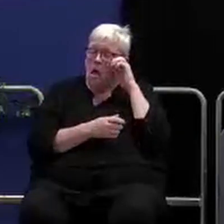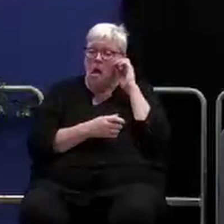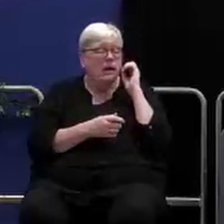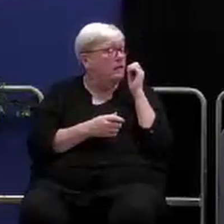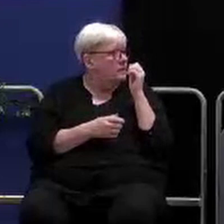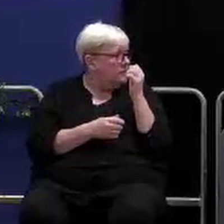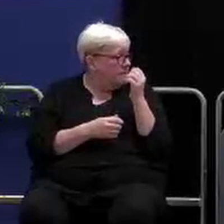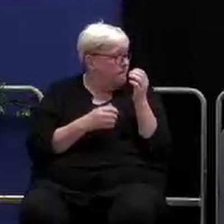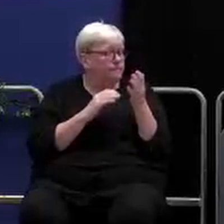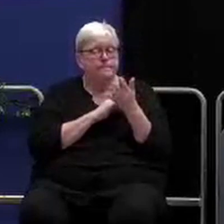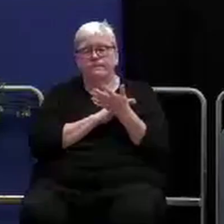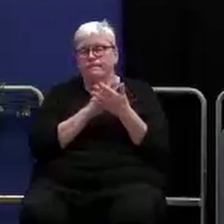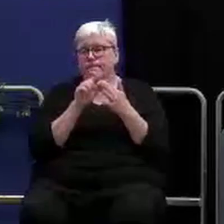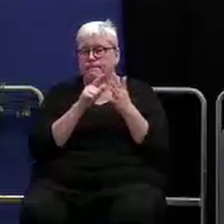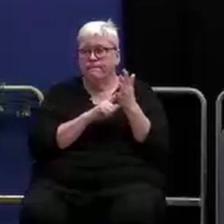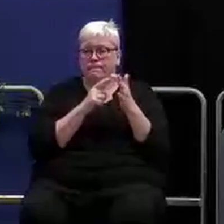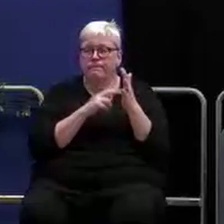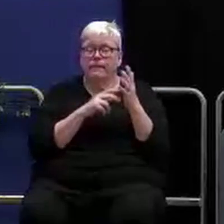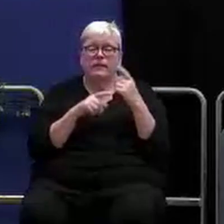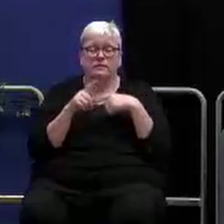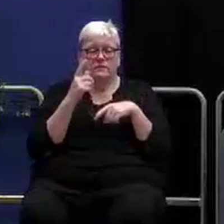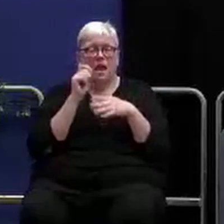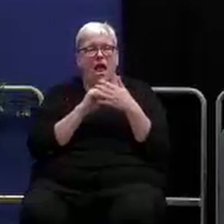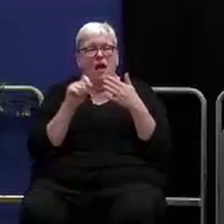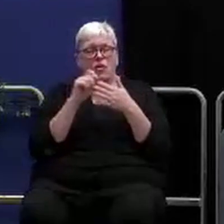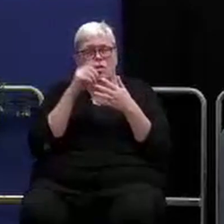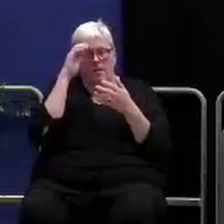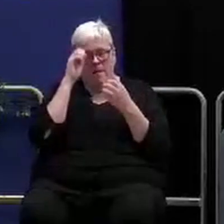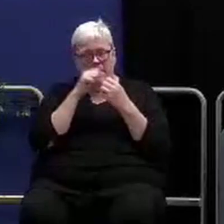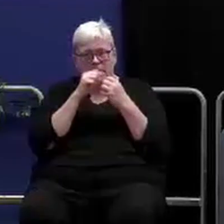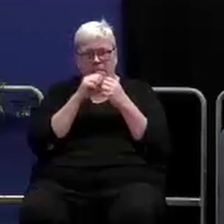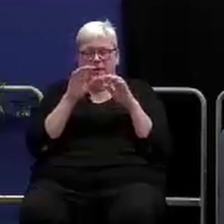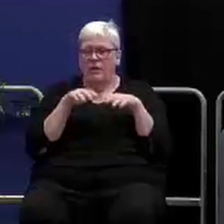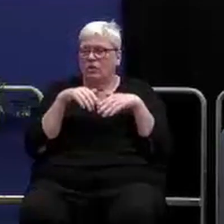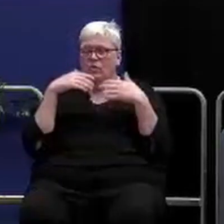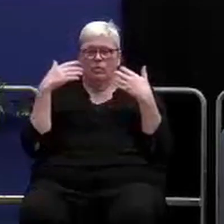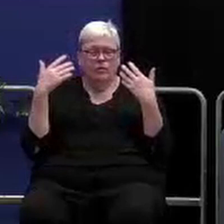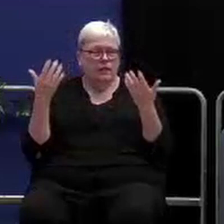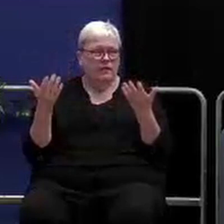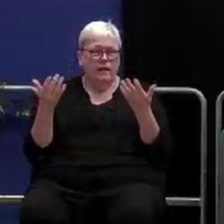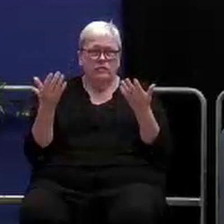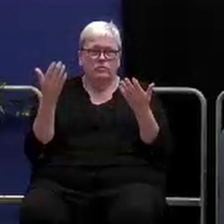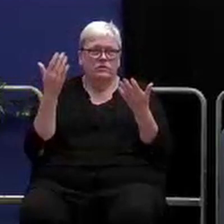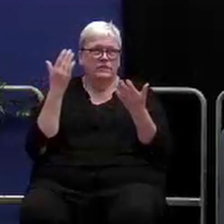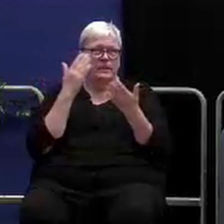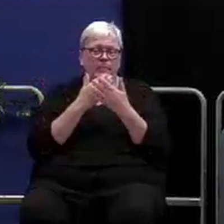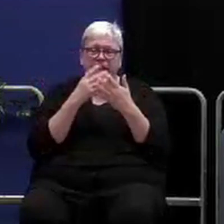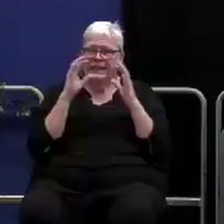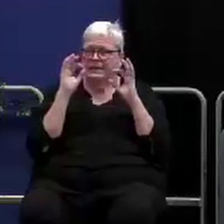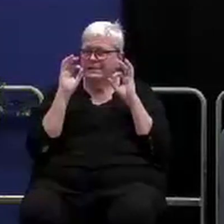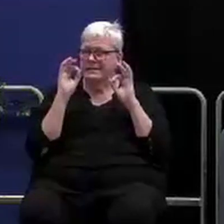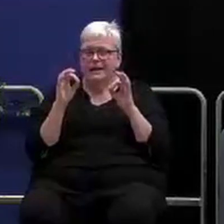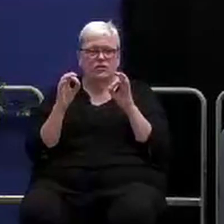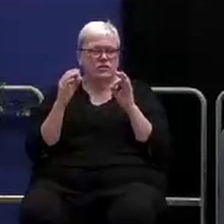Well, I wrote my memoir without being certain that I was even going